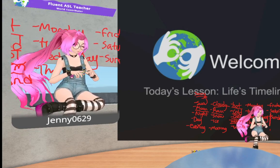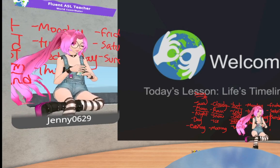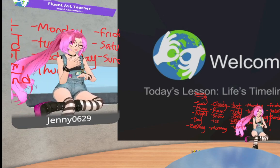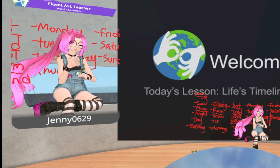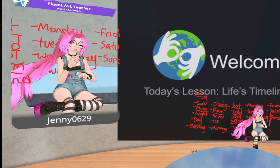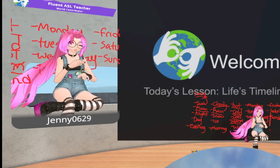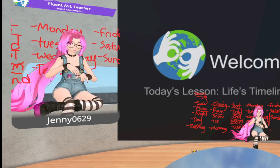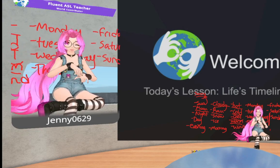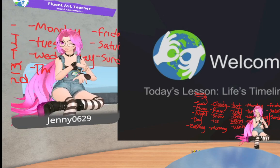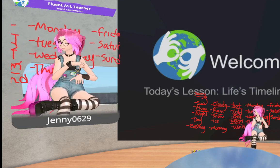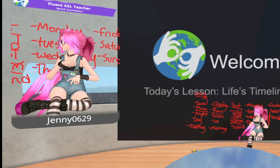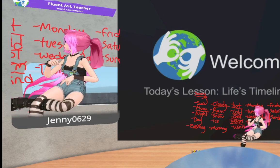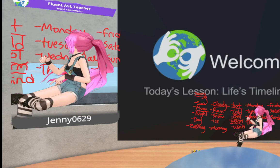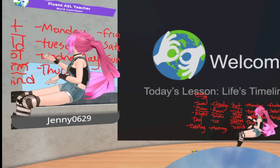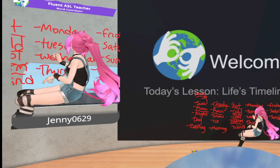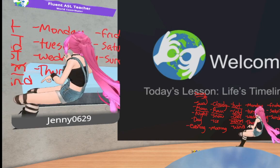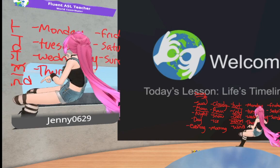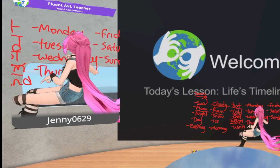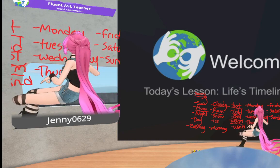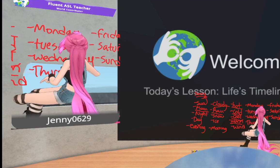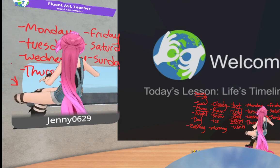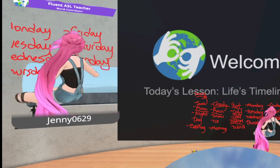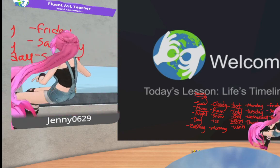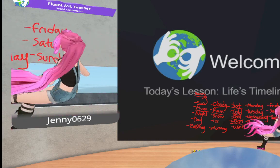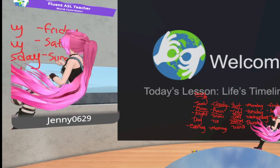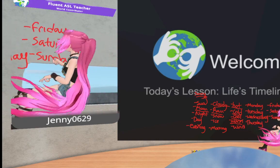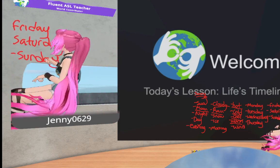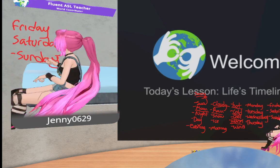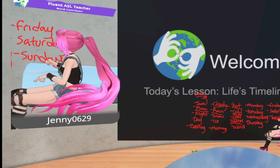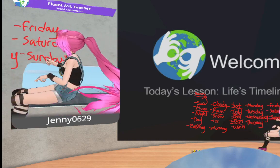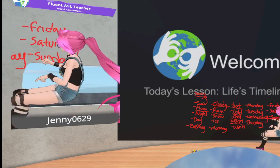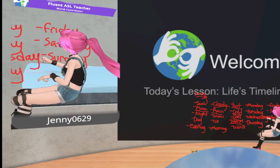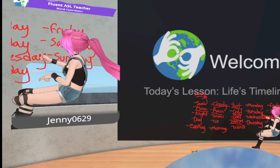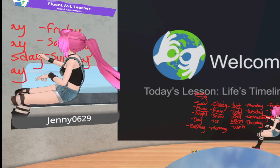be used like that. Hot. What